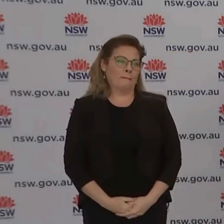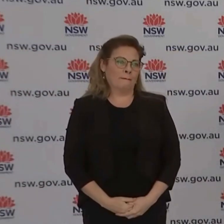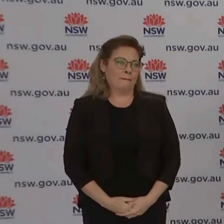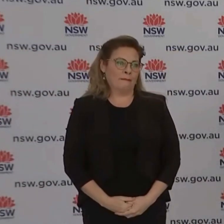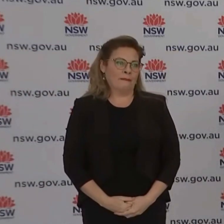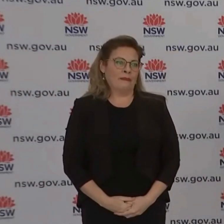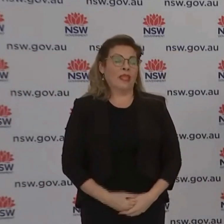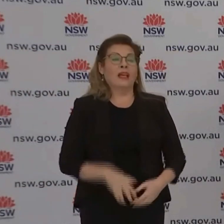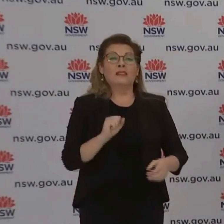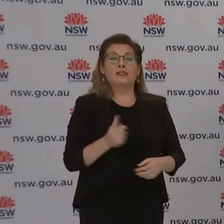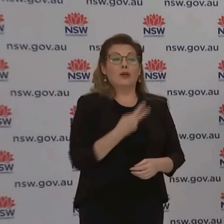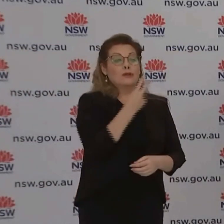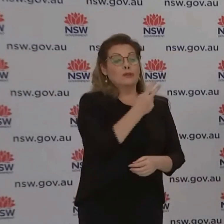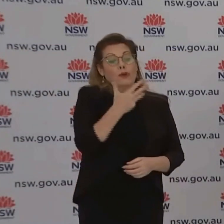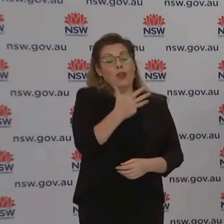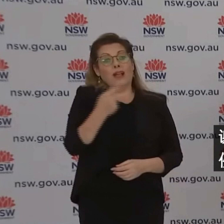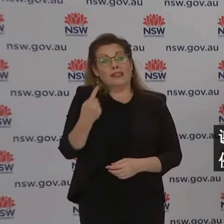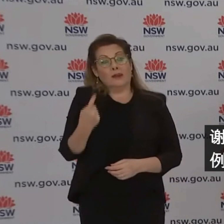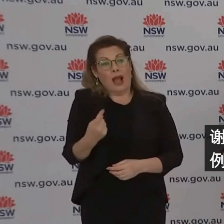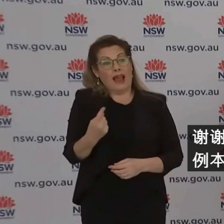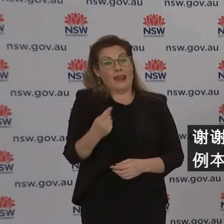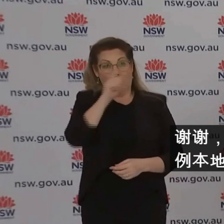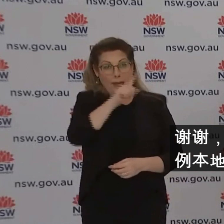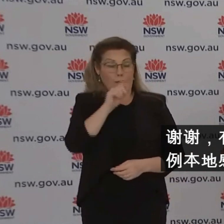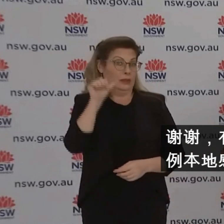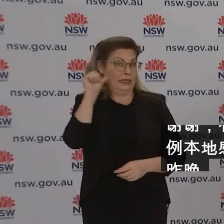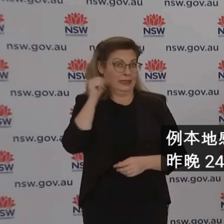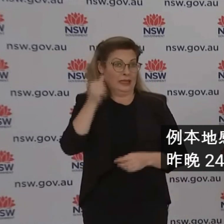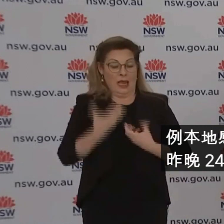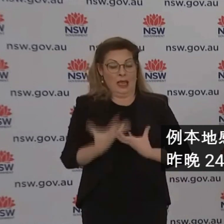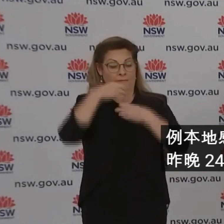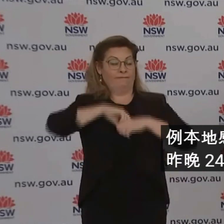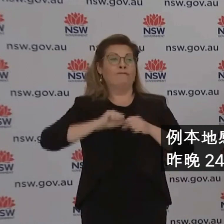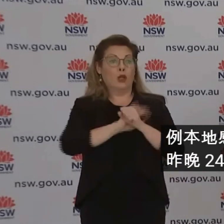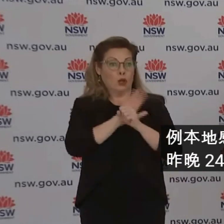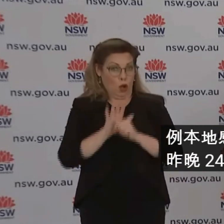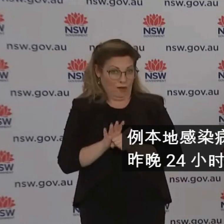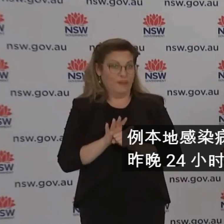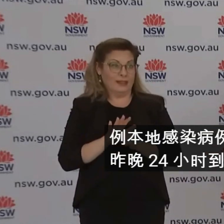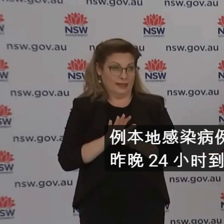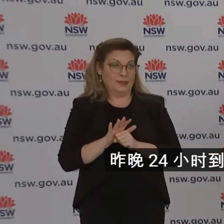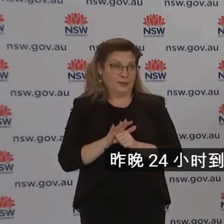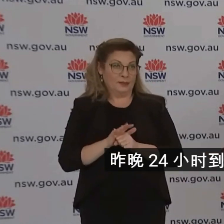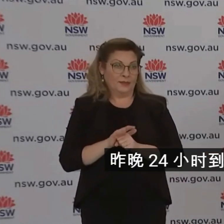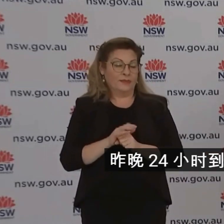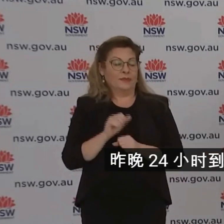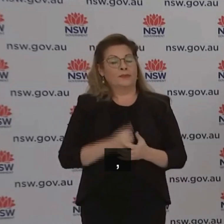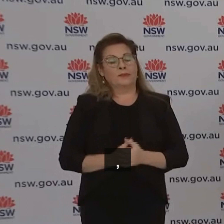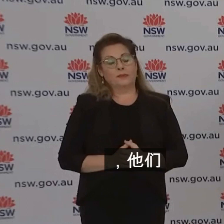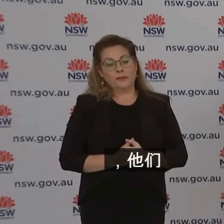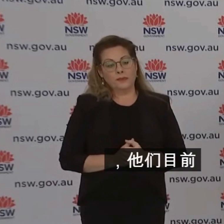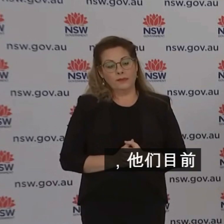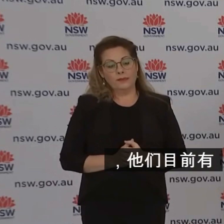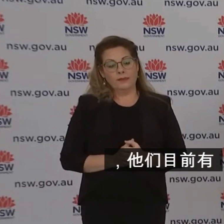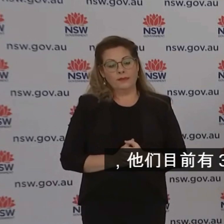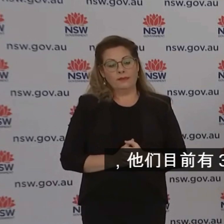Thank you. There were 291 locally acquired cases of COVID reported in New South Wales to the 24 hours to 8 p.m. last night, and